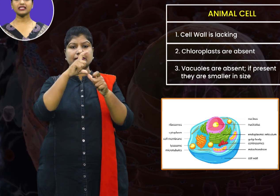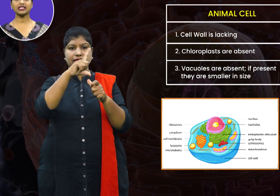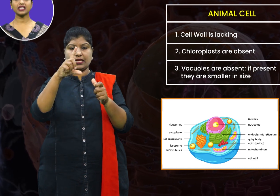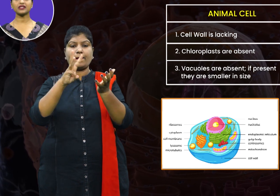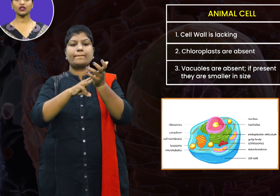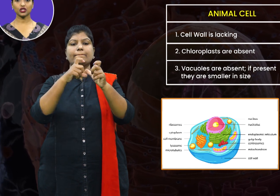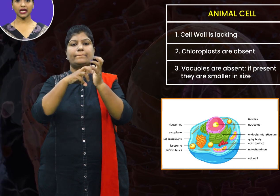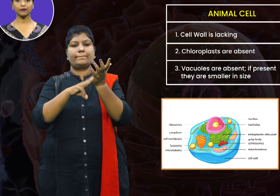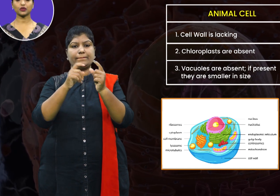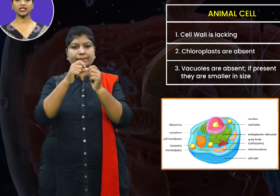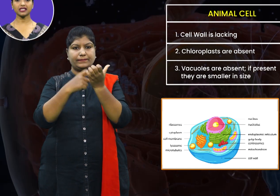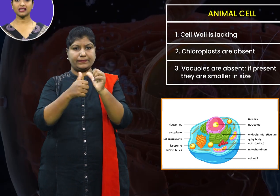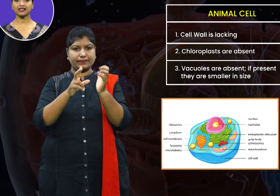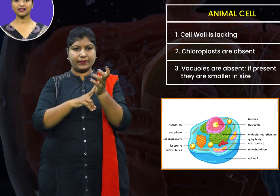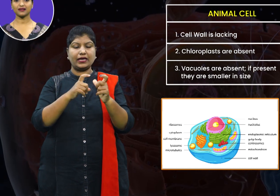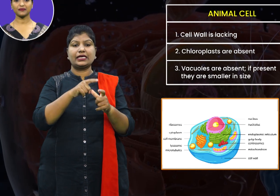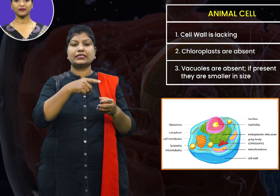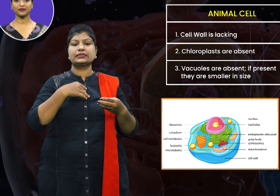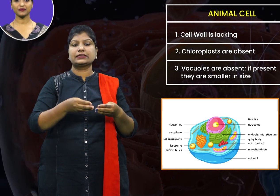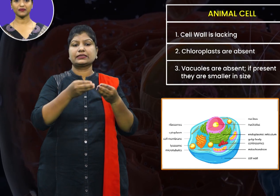and it gives shape to the cells.